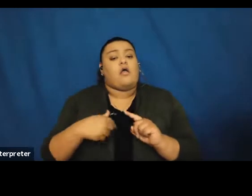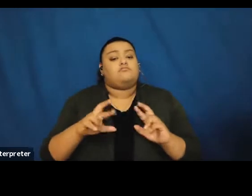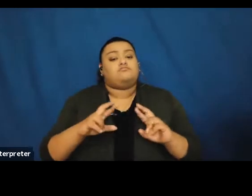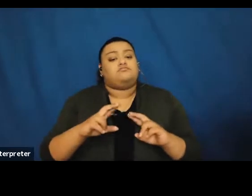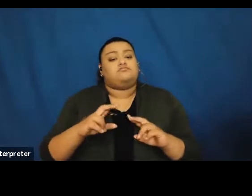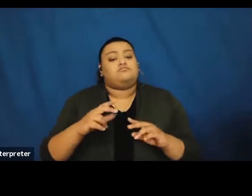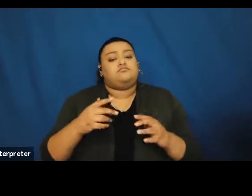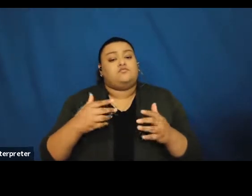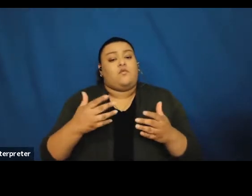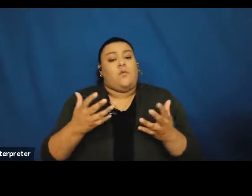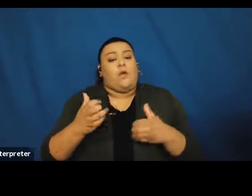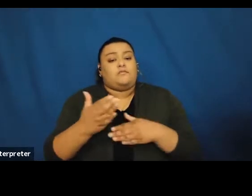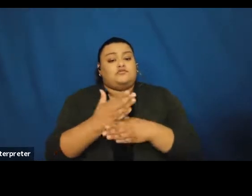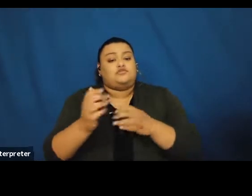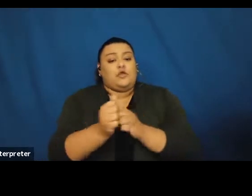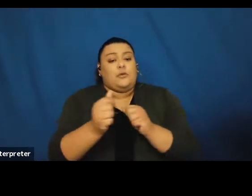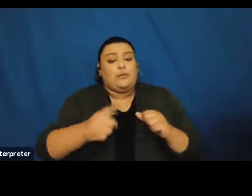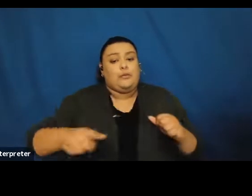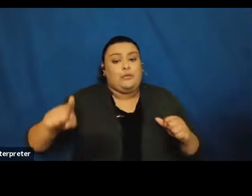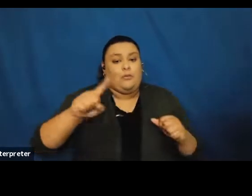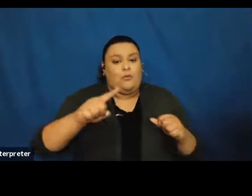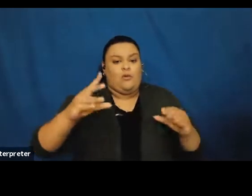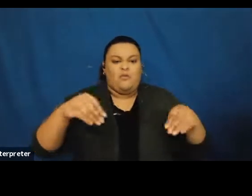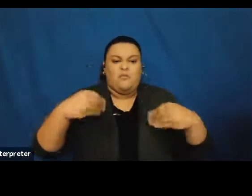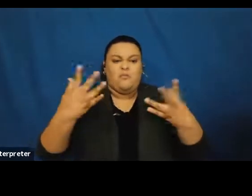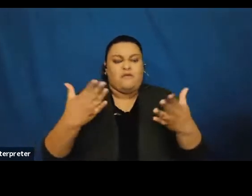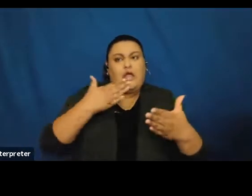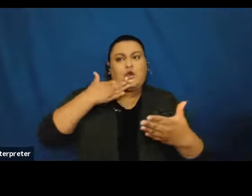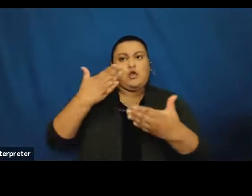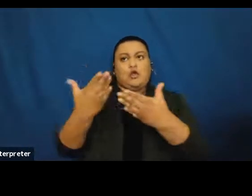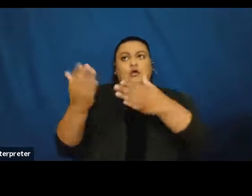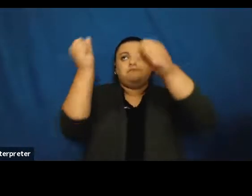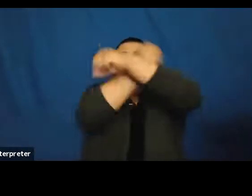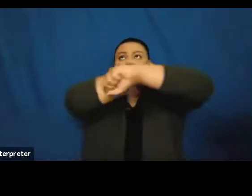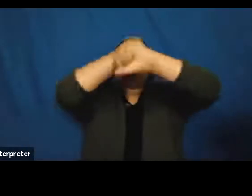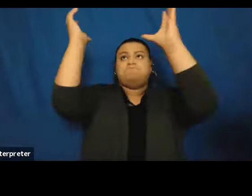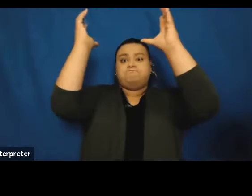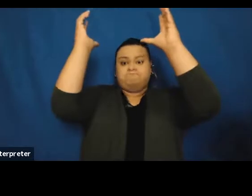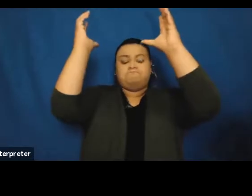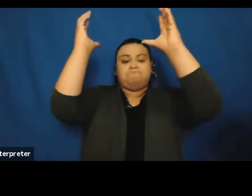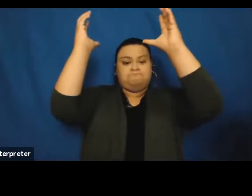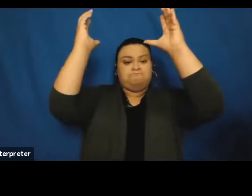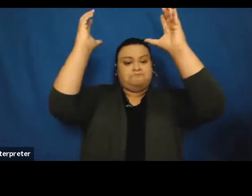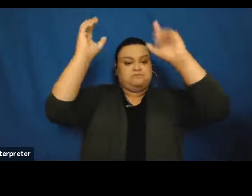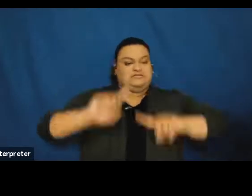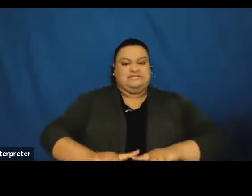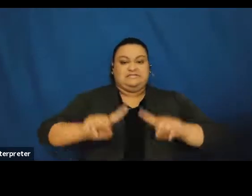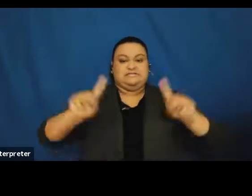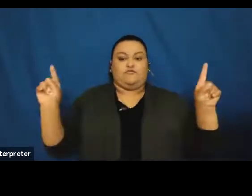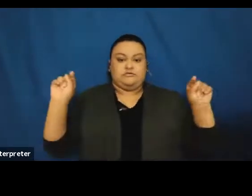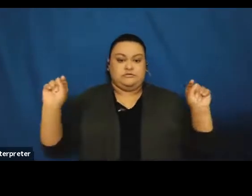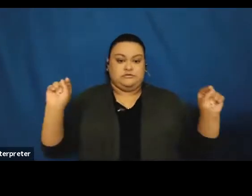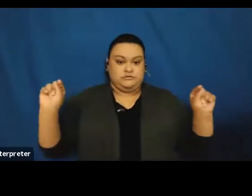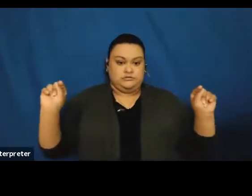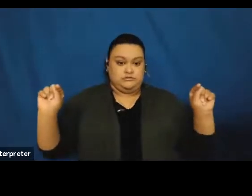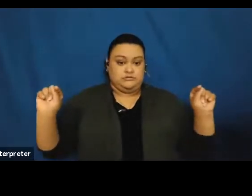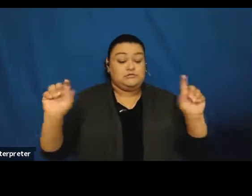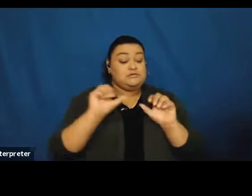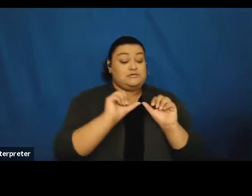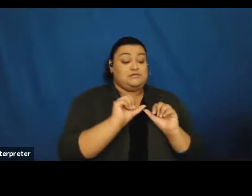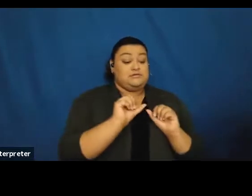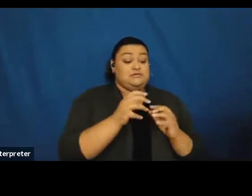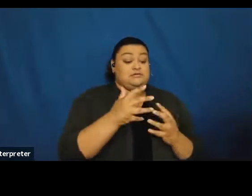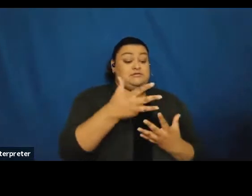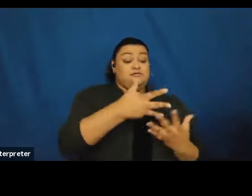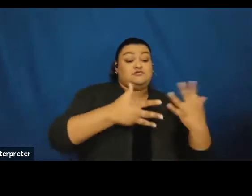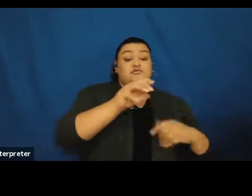I want to try to give you a good idea about the differences between the society that I got to know in the